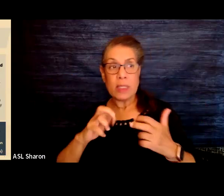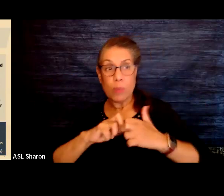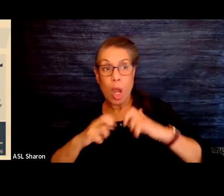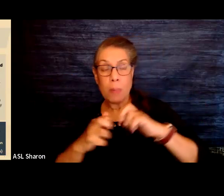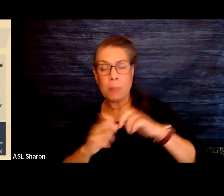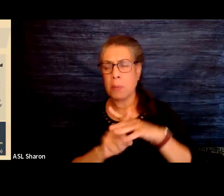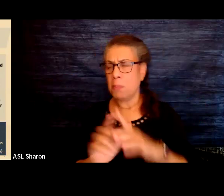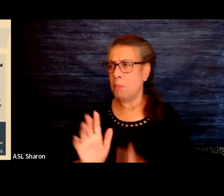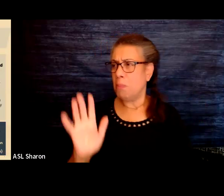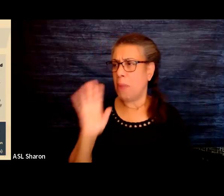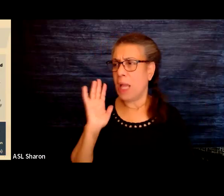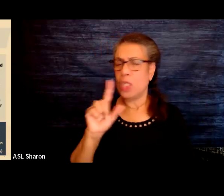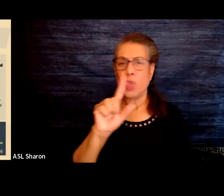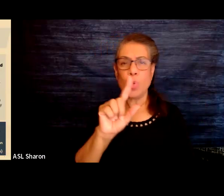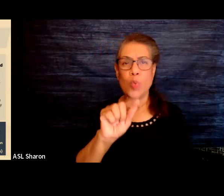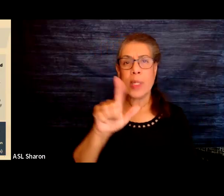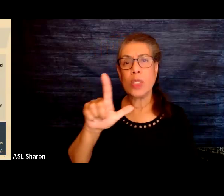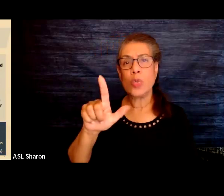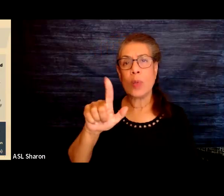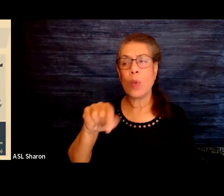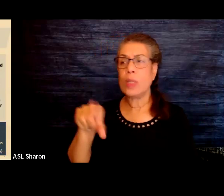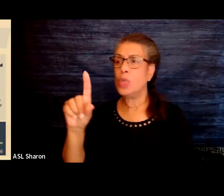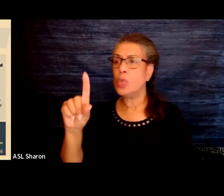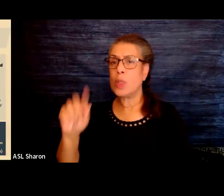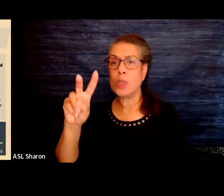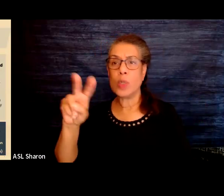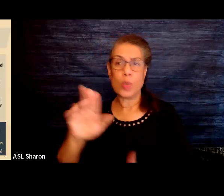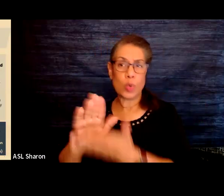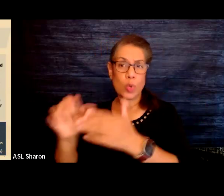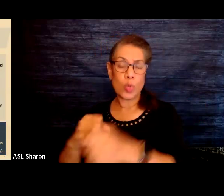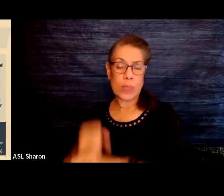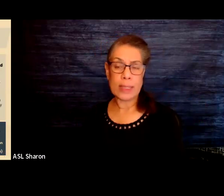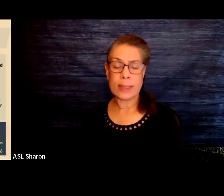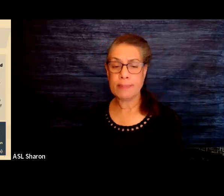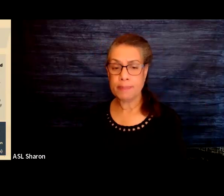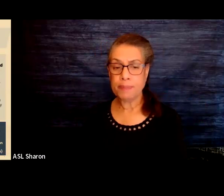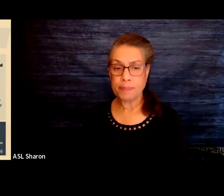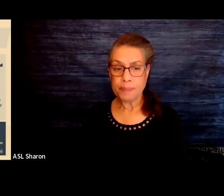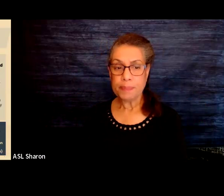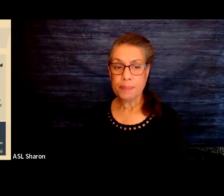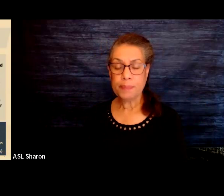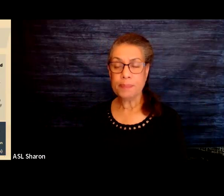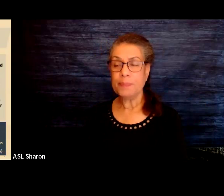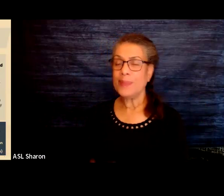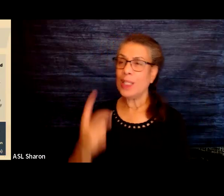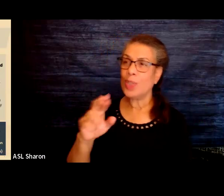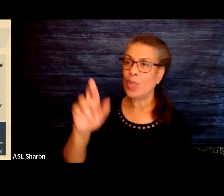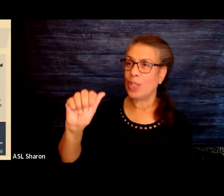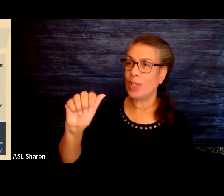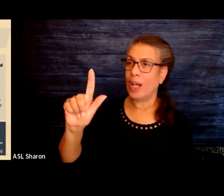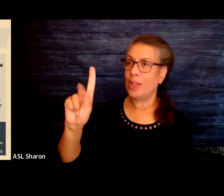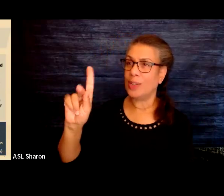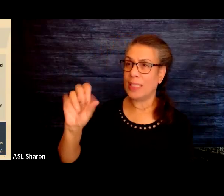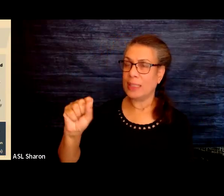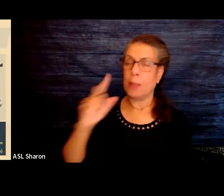the 2021-22 school year. And then finally, just on a broader lens, and I appreciate Dr. Elkins bringing this up earlier